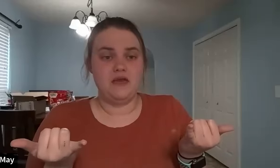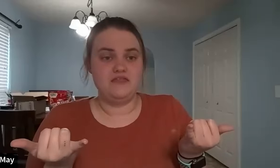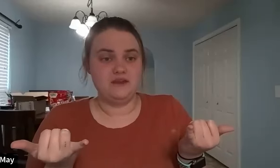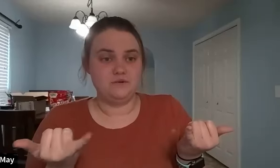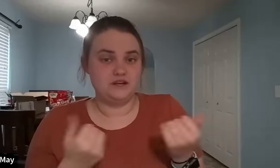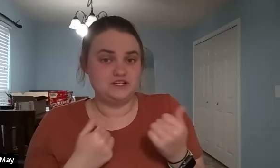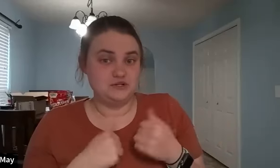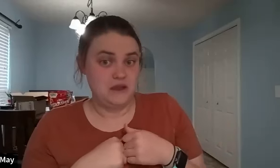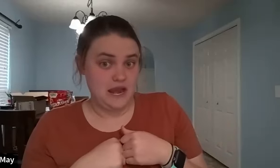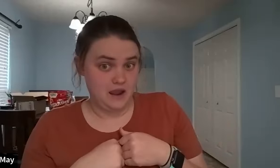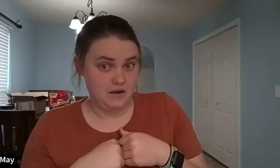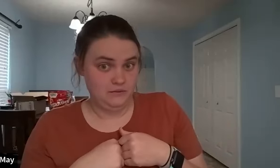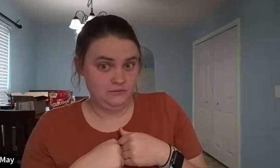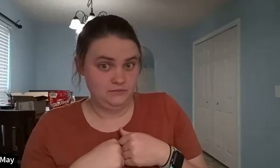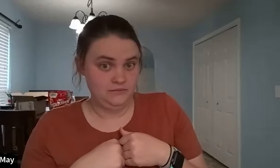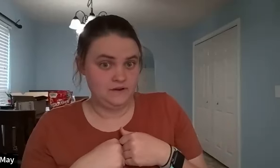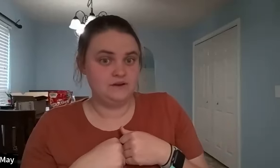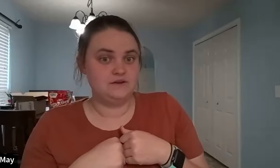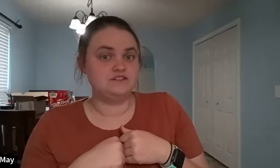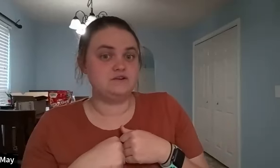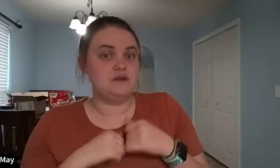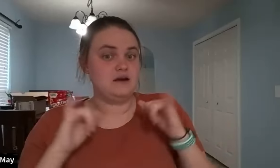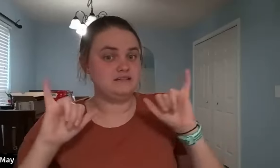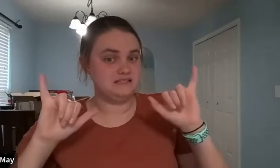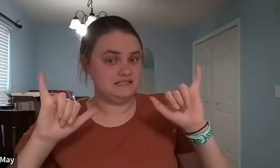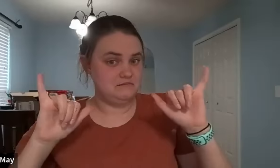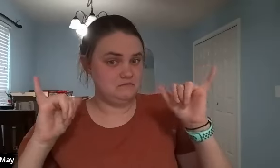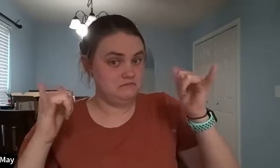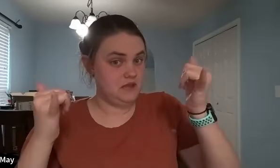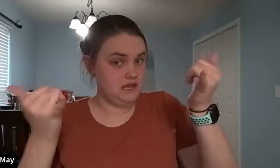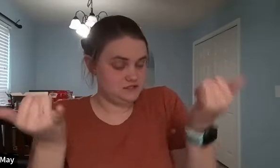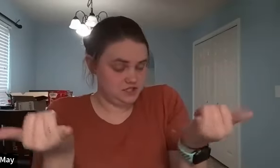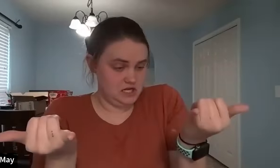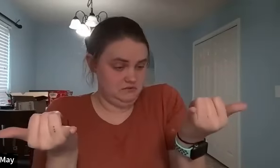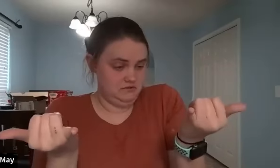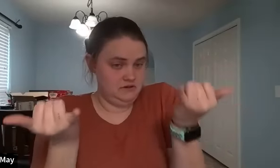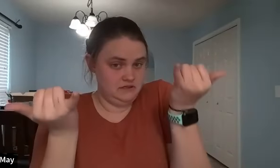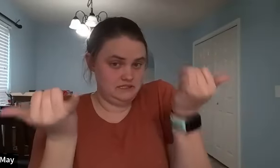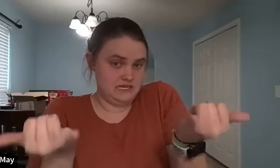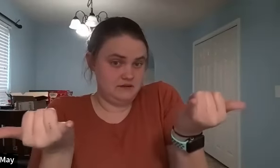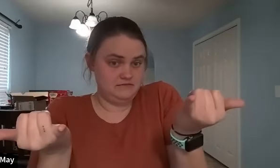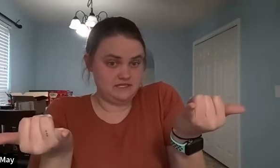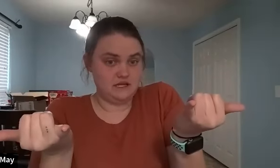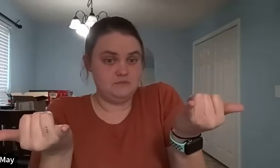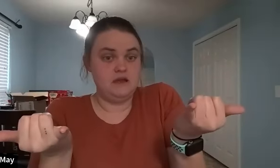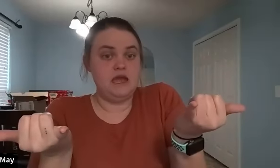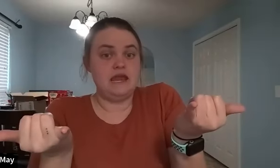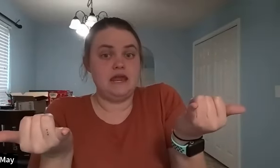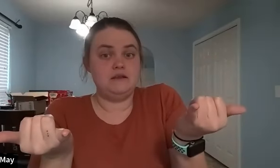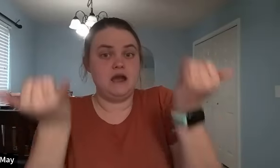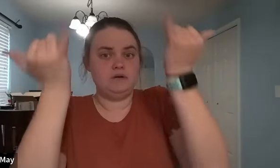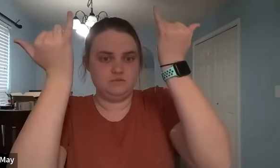And then we're going to do now. So now it's the same hand shape, same facing up, and now is